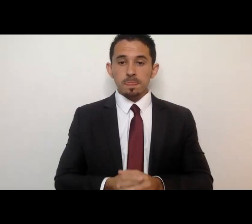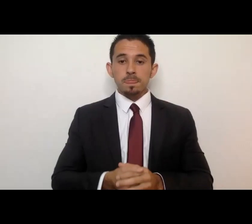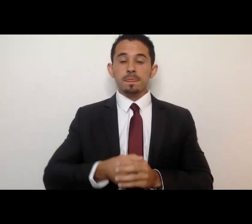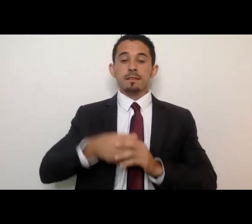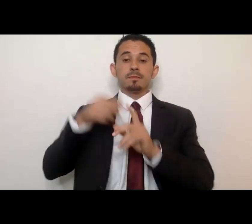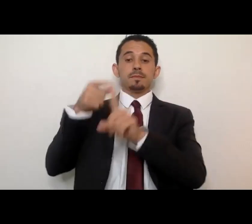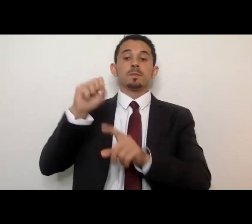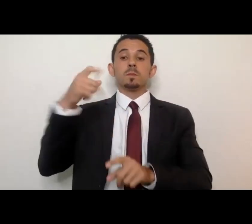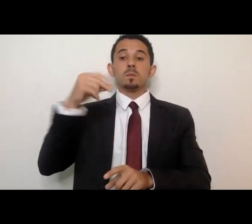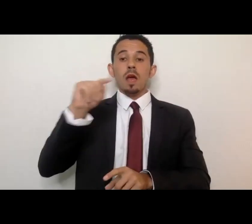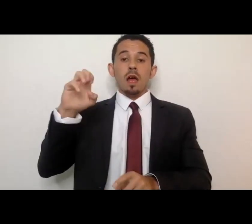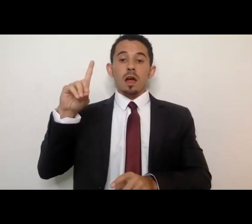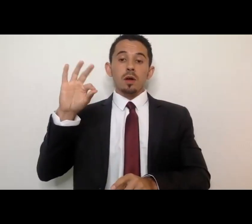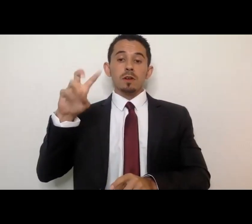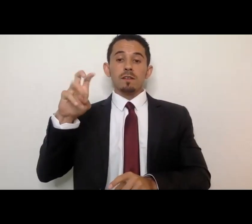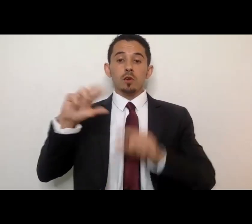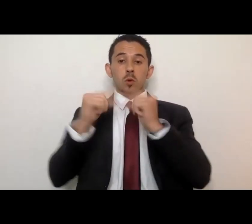as rickettsia in Ecuador.